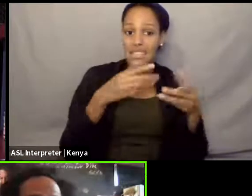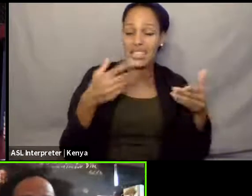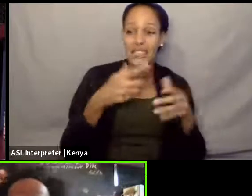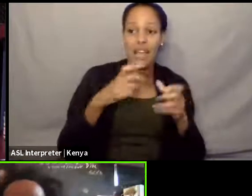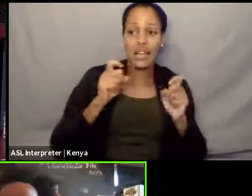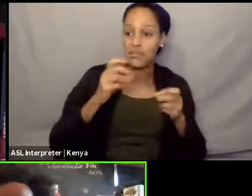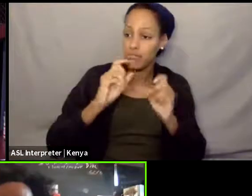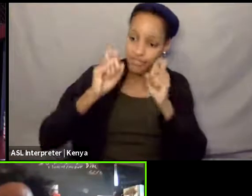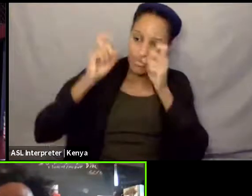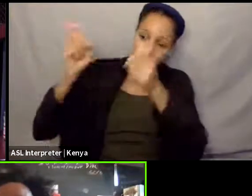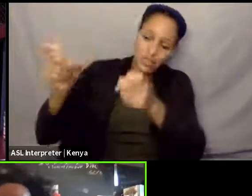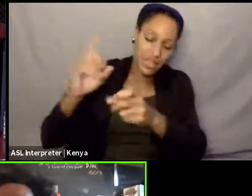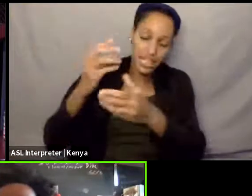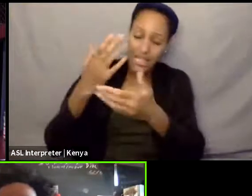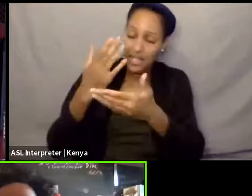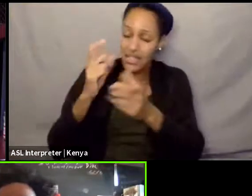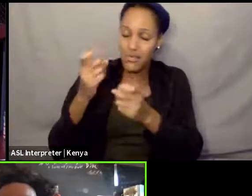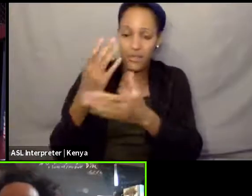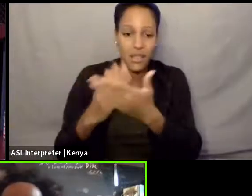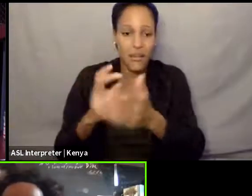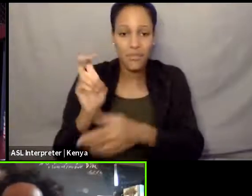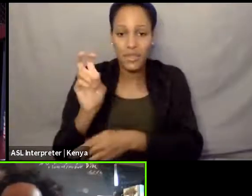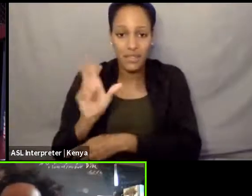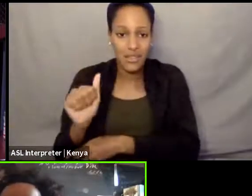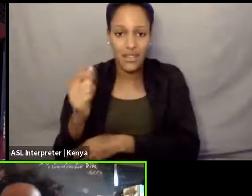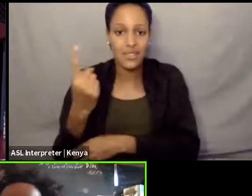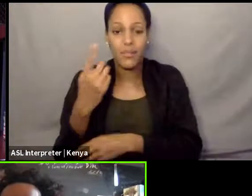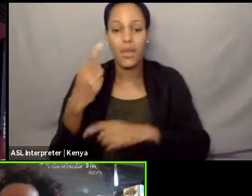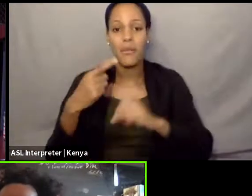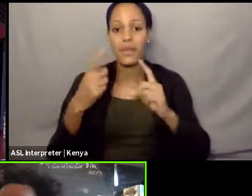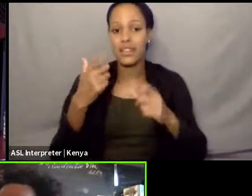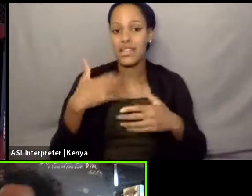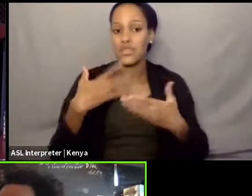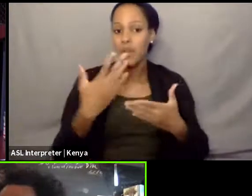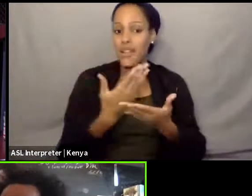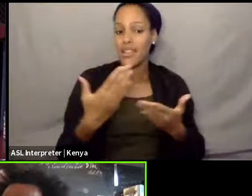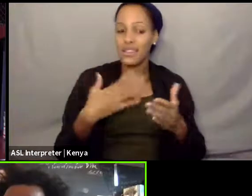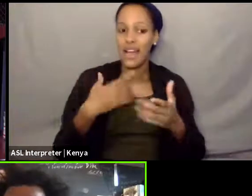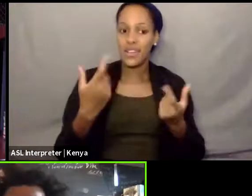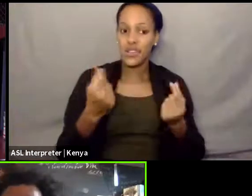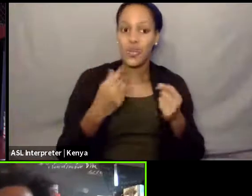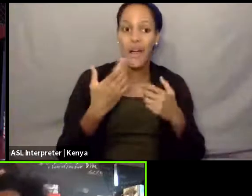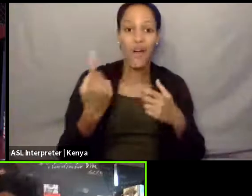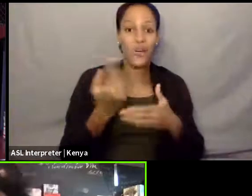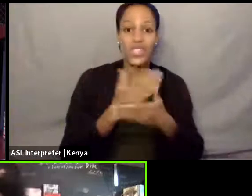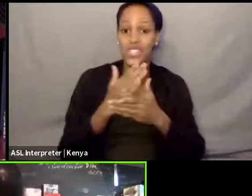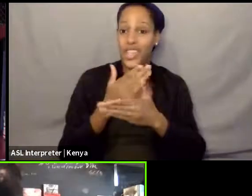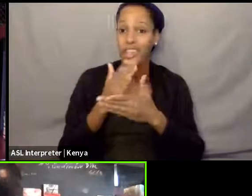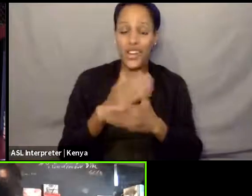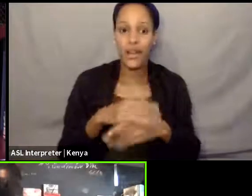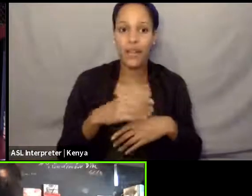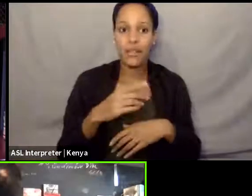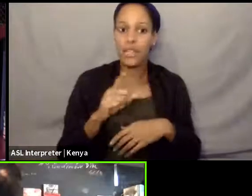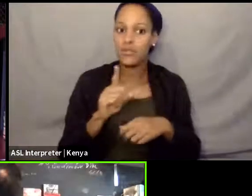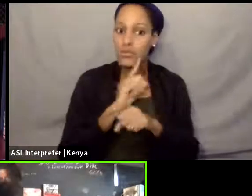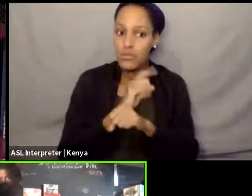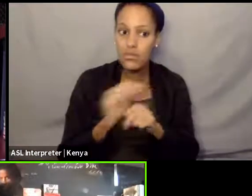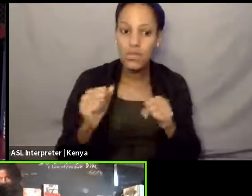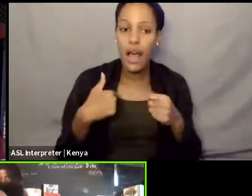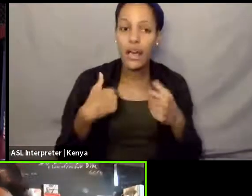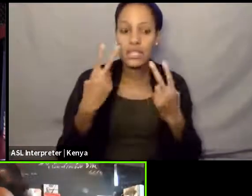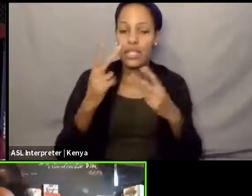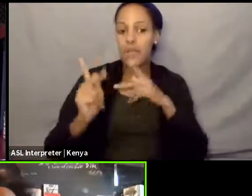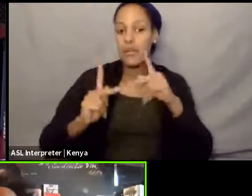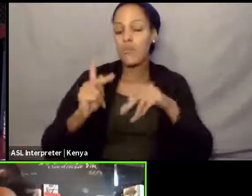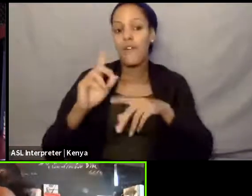they deserve some pizza, because that's just one of the things that I do. Like I always share. So like literally I'd see friends like on the